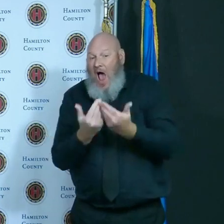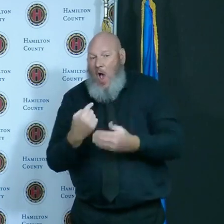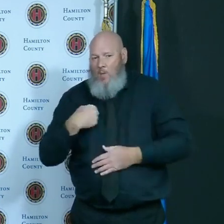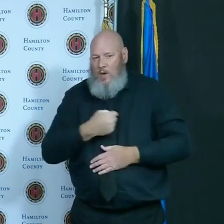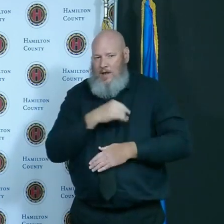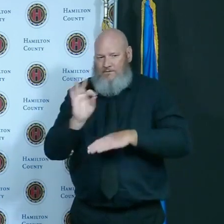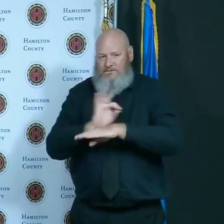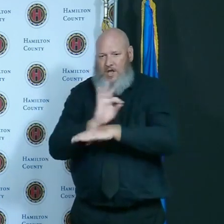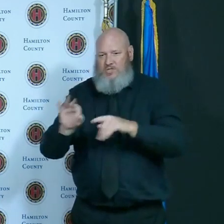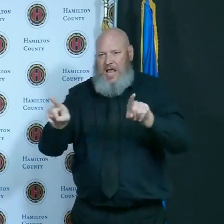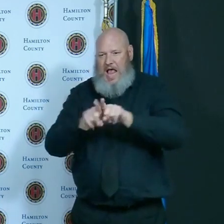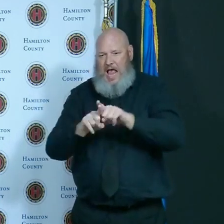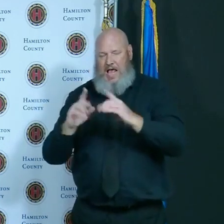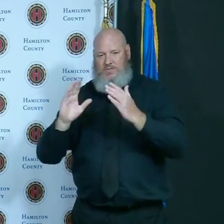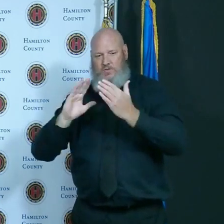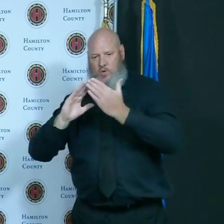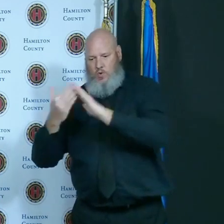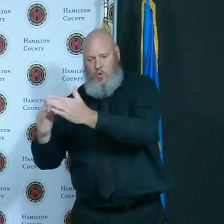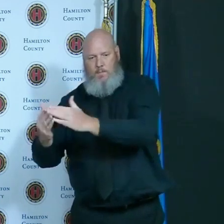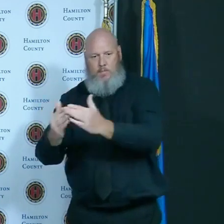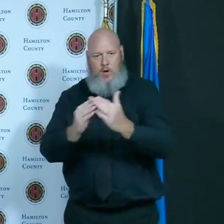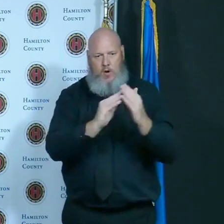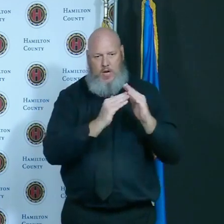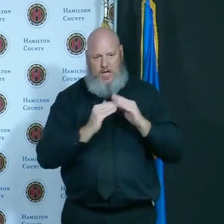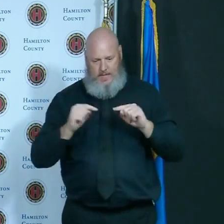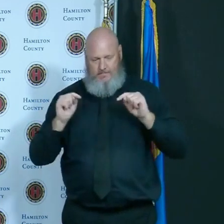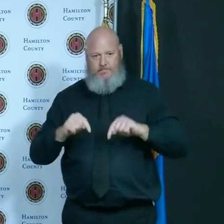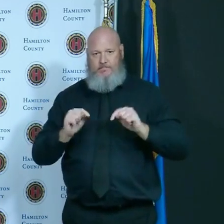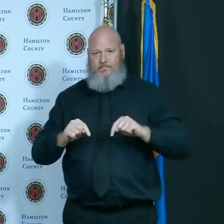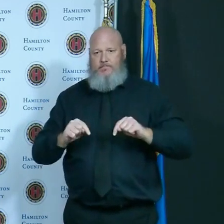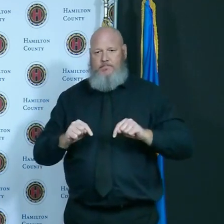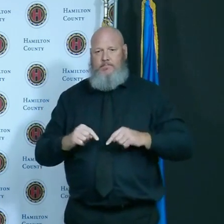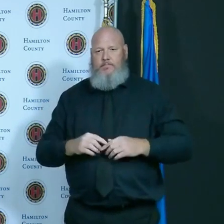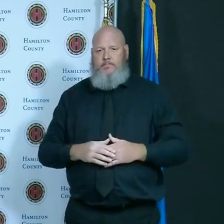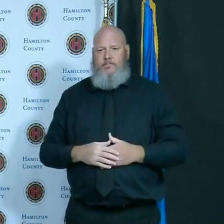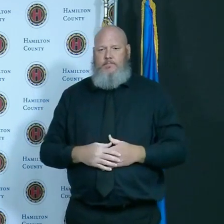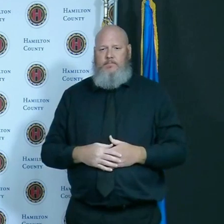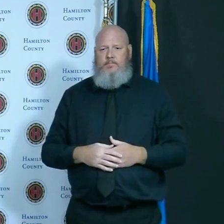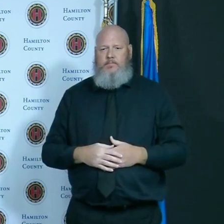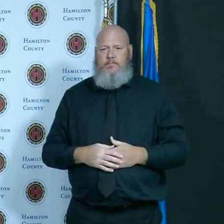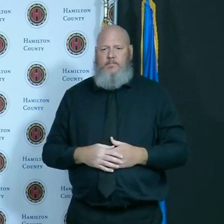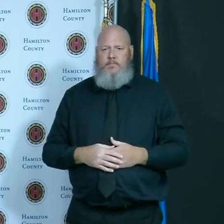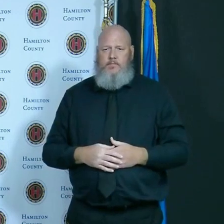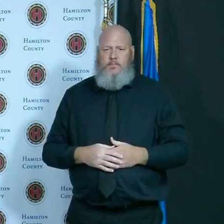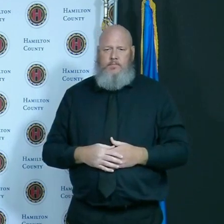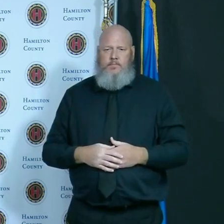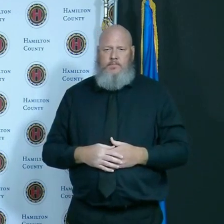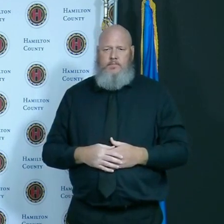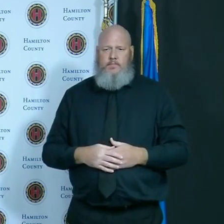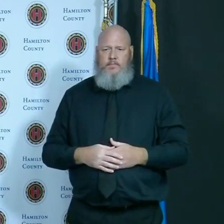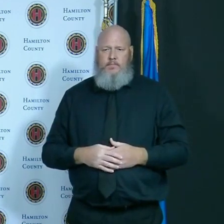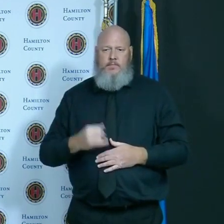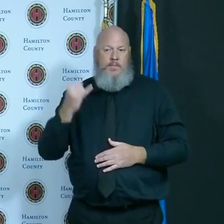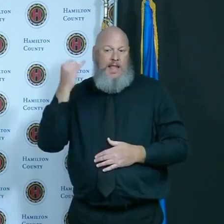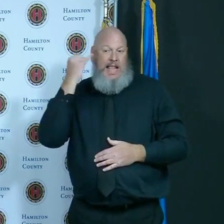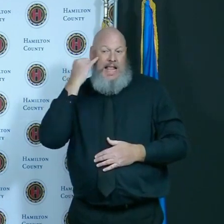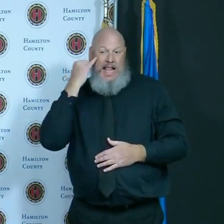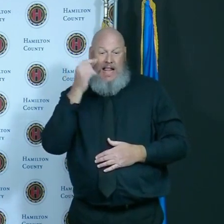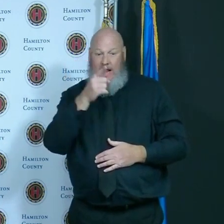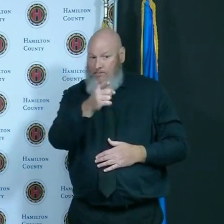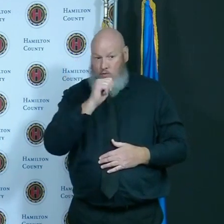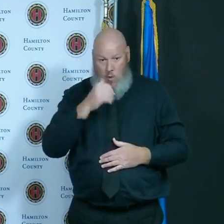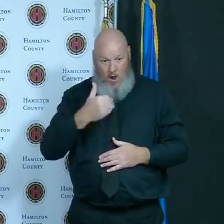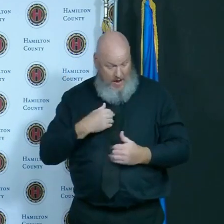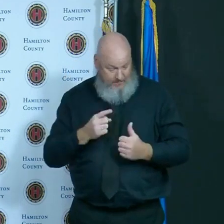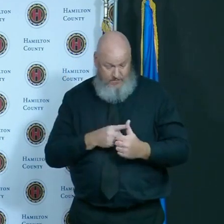health, opportunity, criminal justice, and equality is called upon to stand in